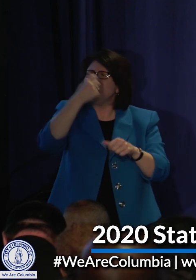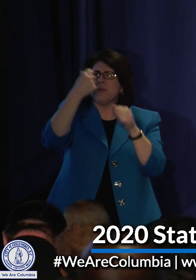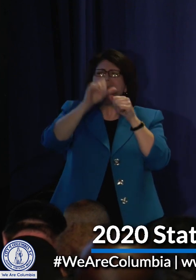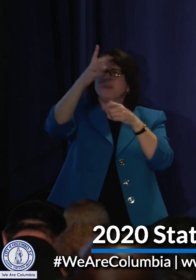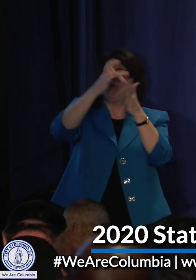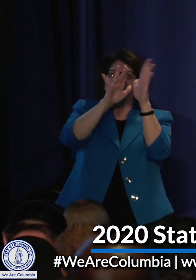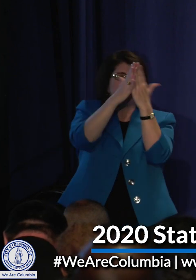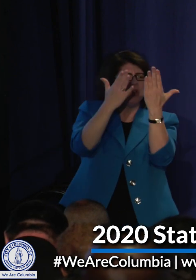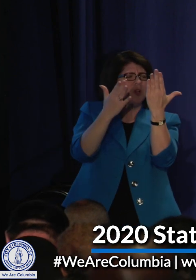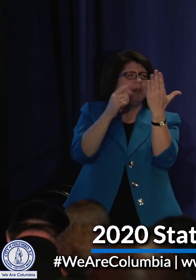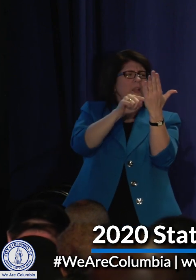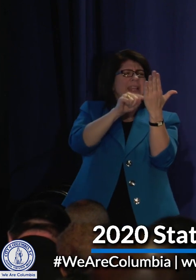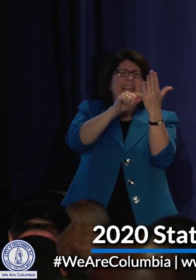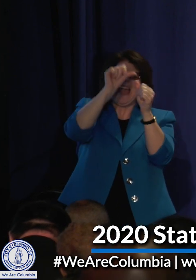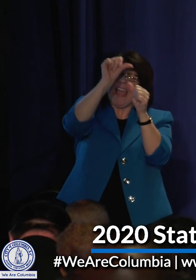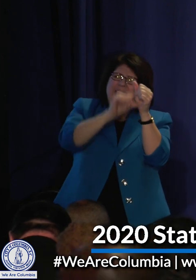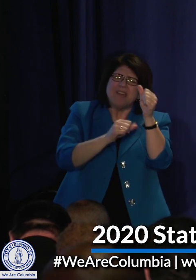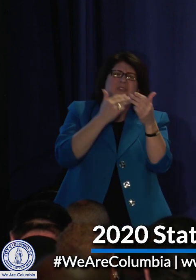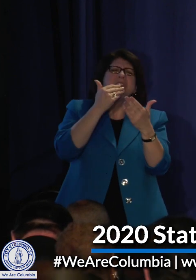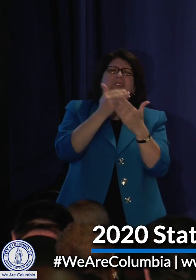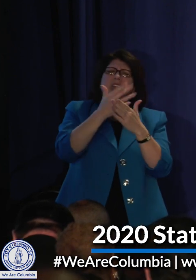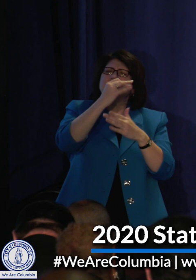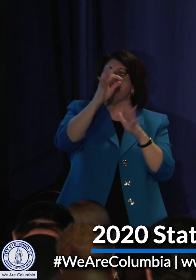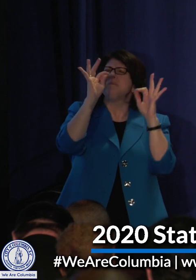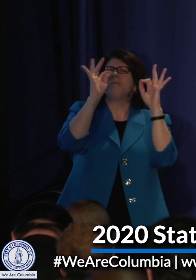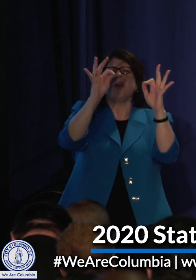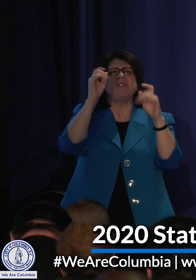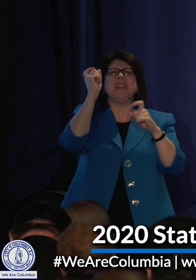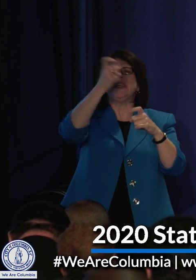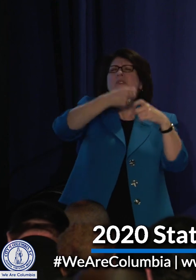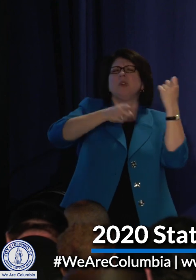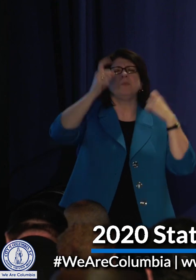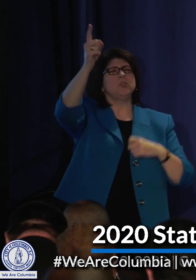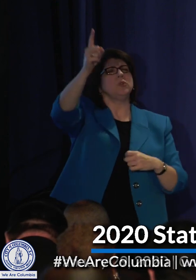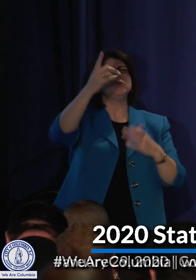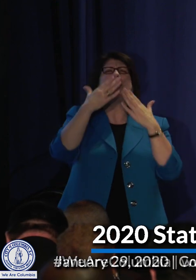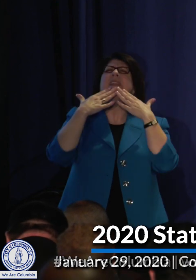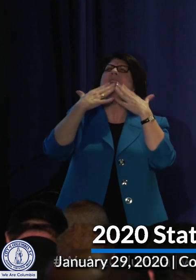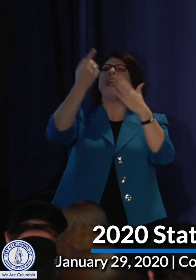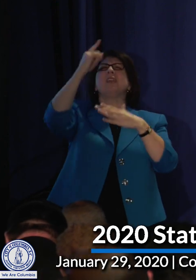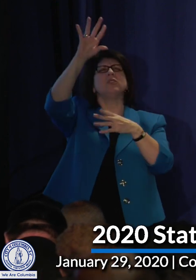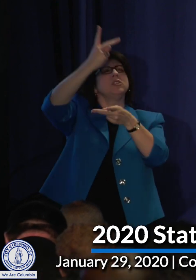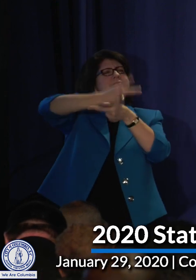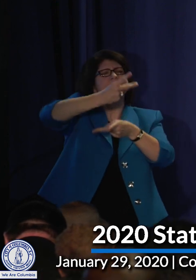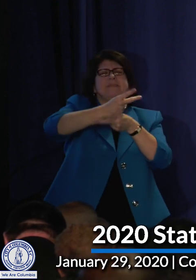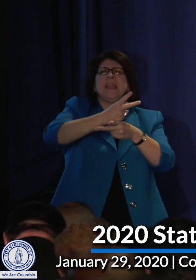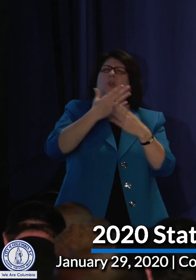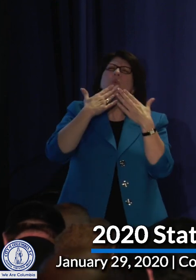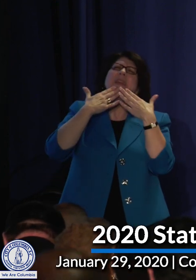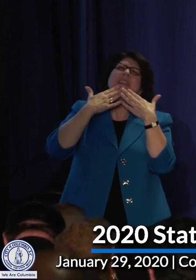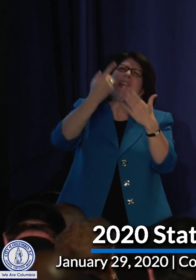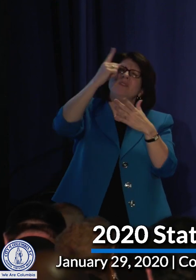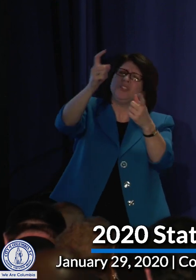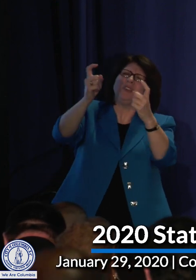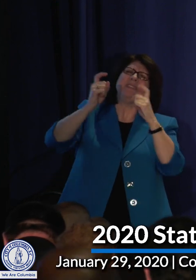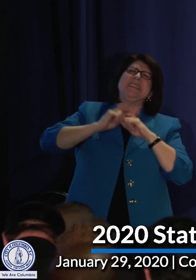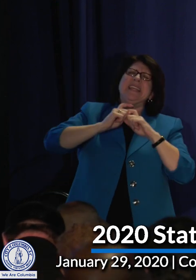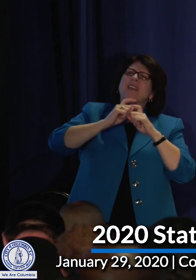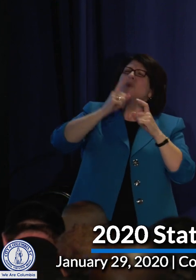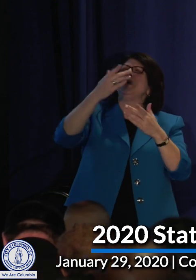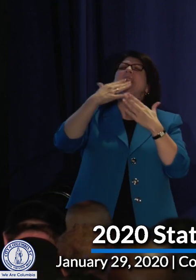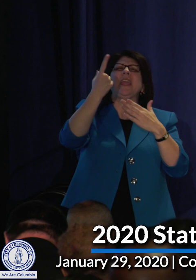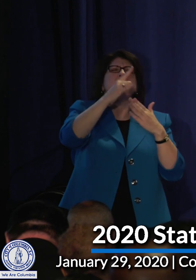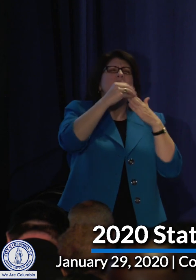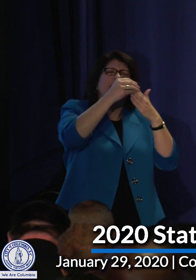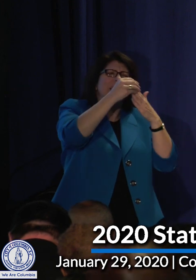that every good and perfect gift comes down from above. And so we thank you for your provision. And we thank you for the leadership that you have